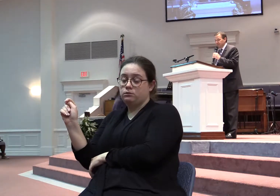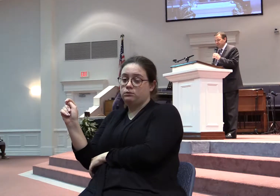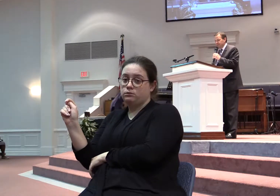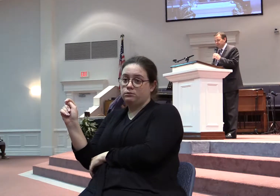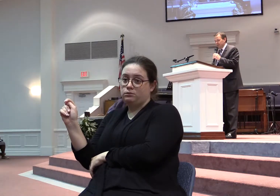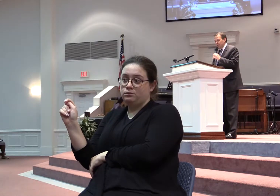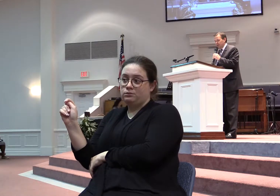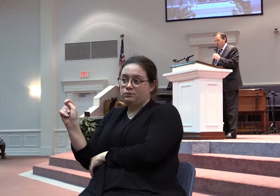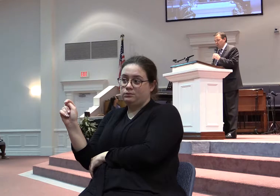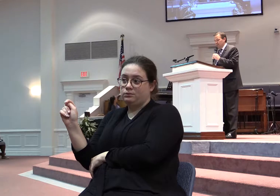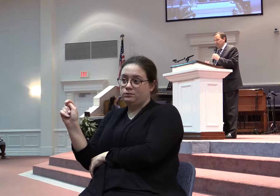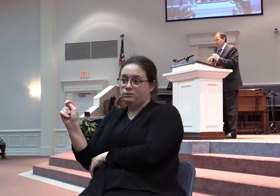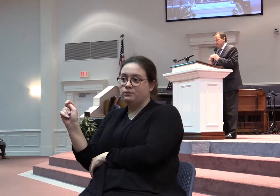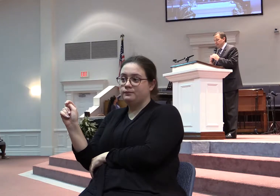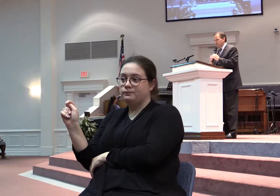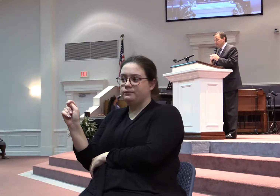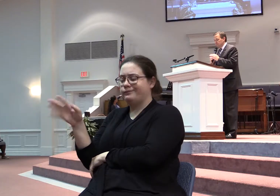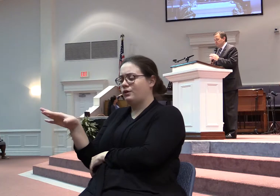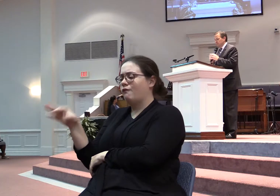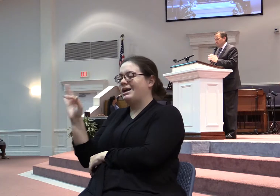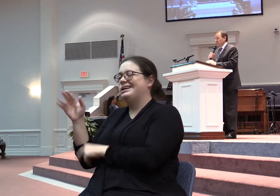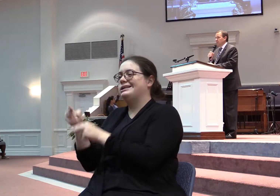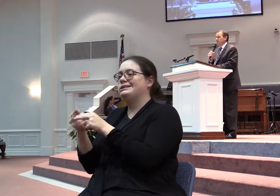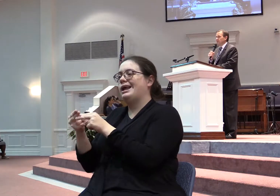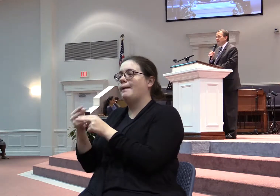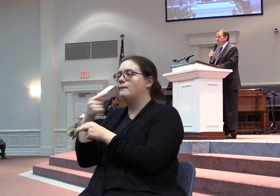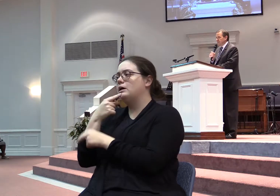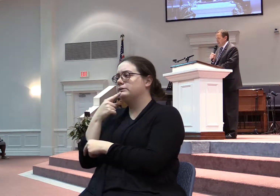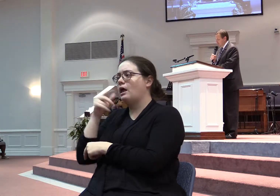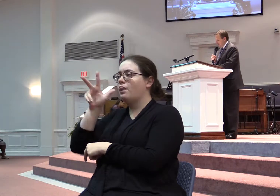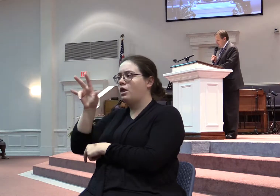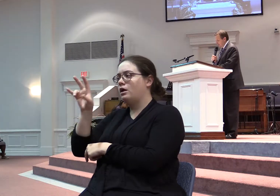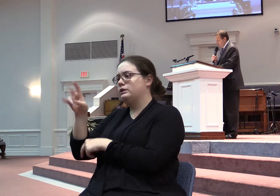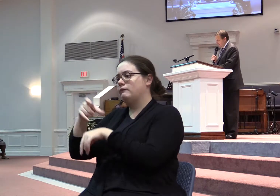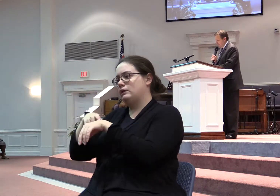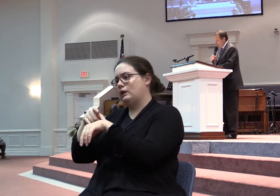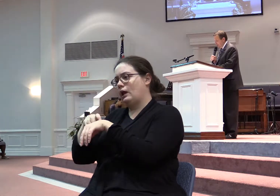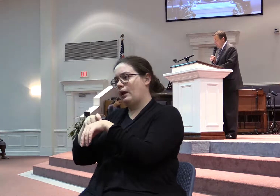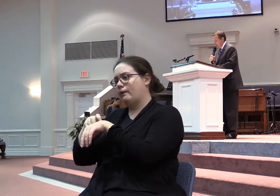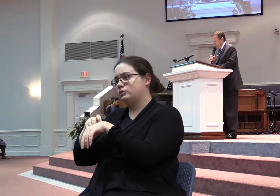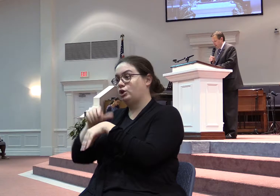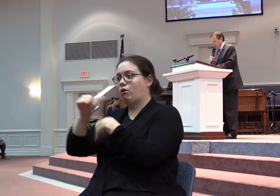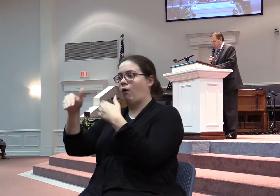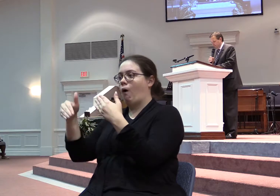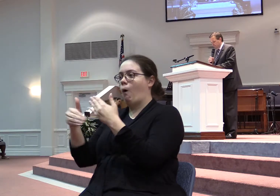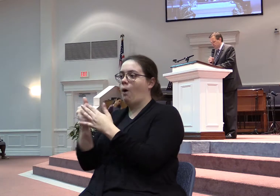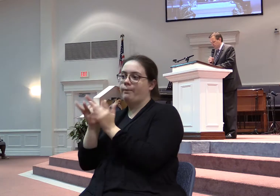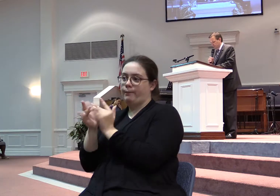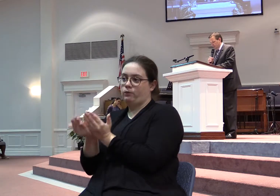Lot. You'll find his name is mentioned only 37 times in the entire King James